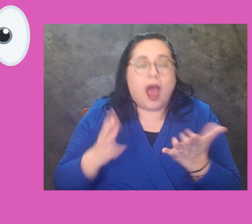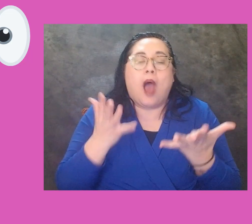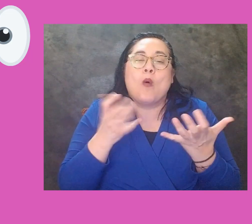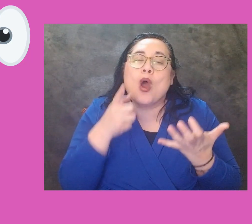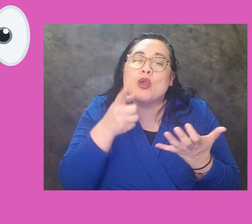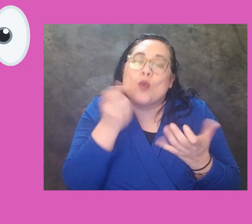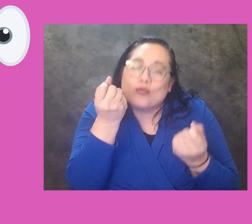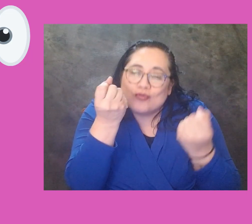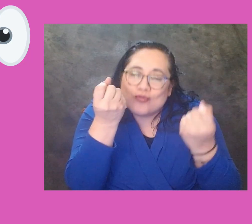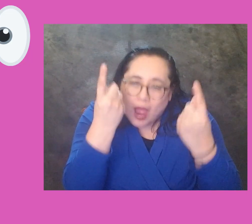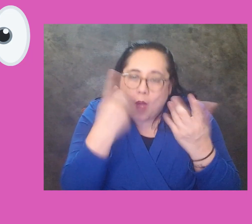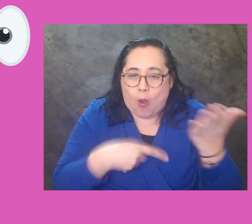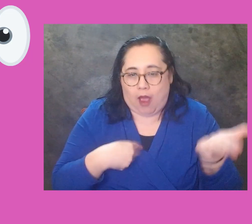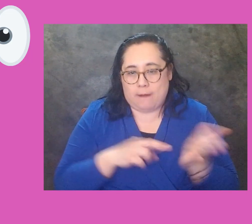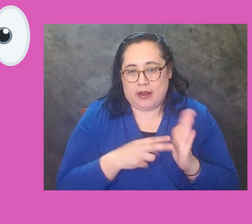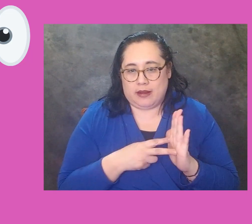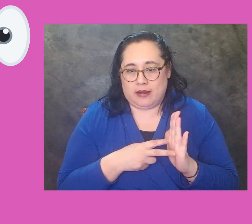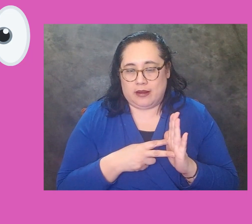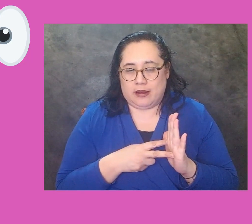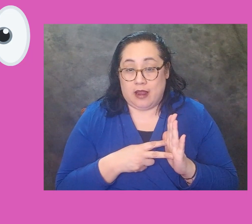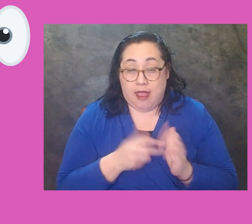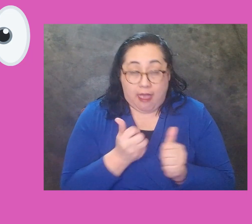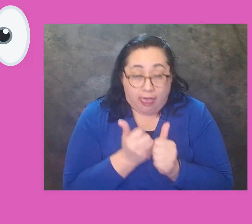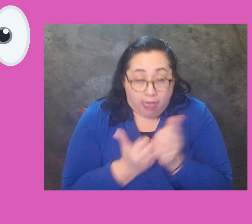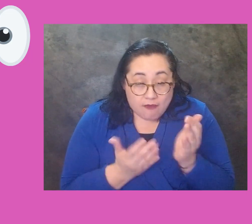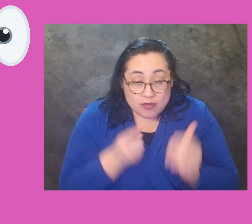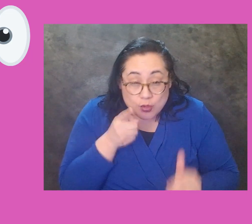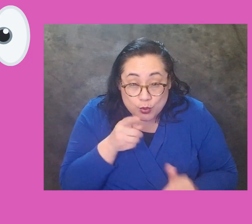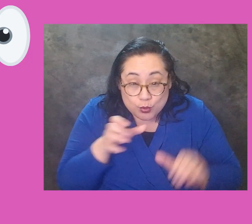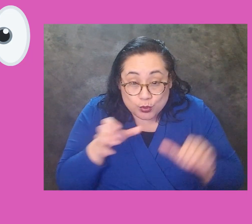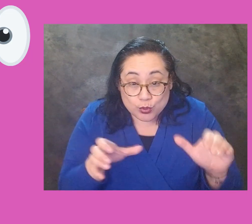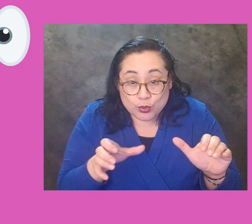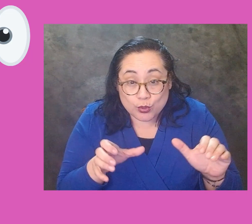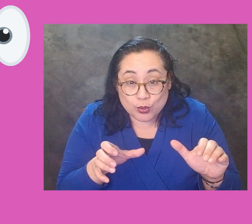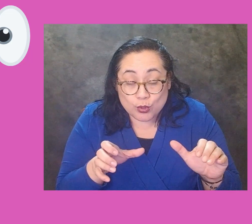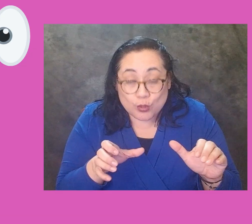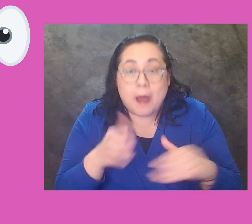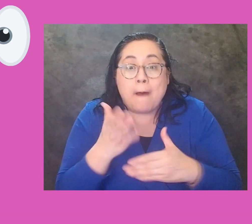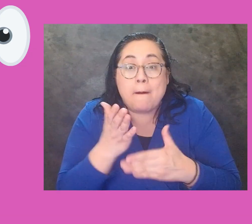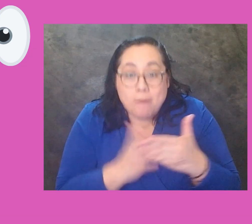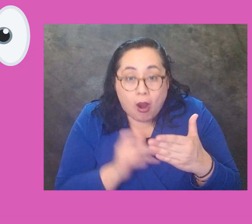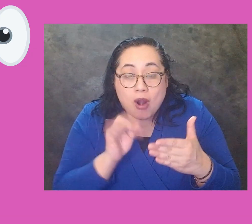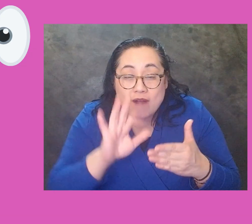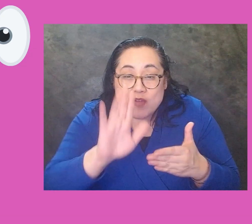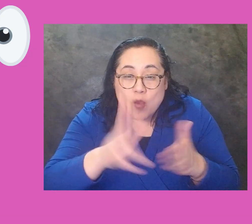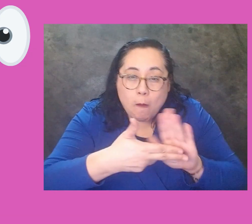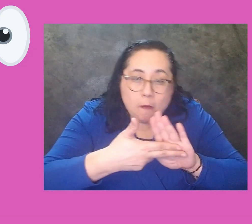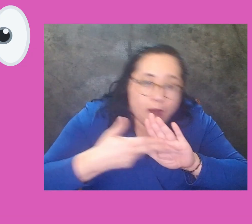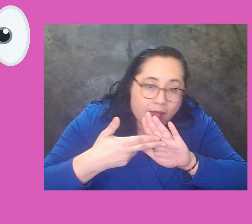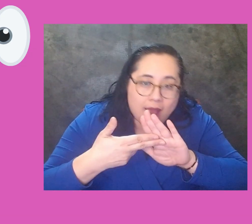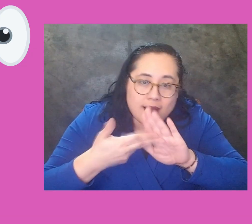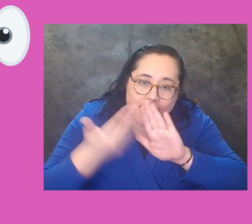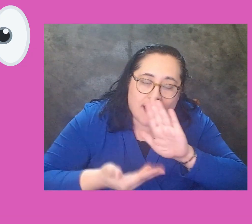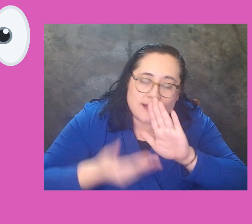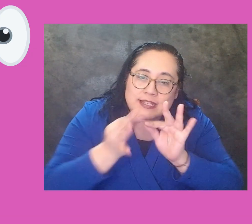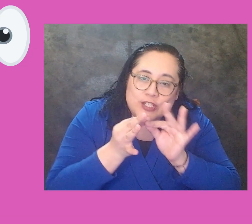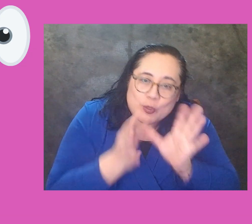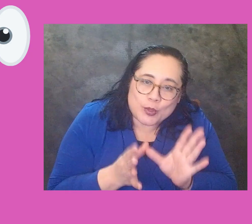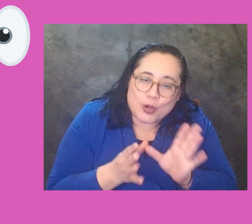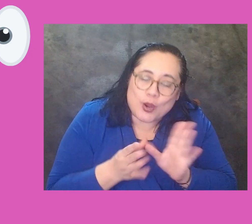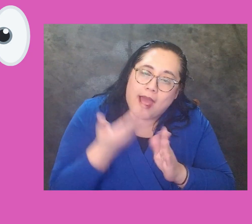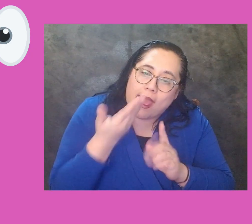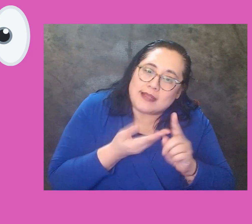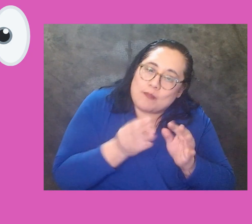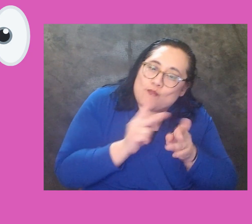you to understand what I mean. Everything you do is part of your brand as an interpreter, as a